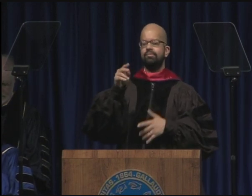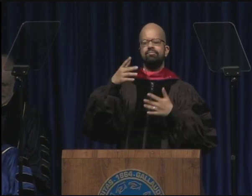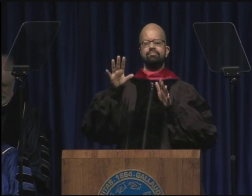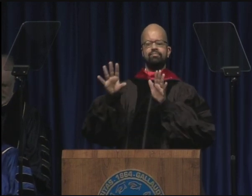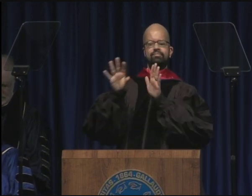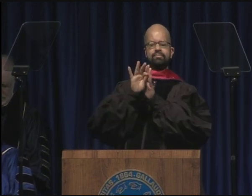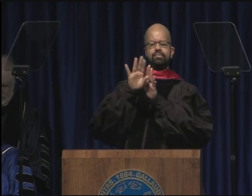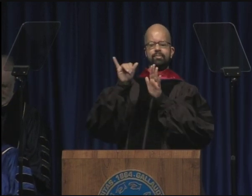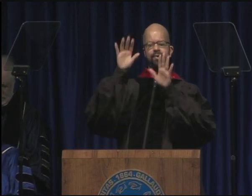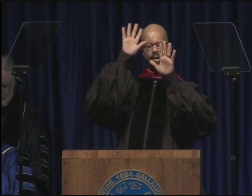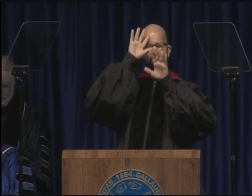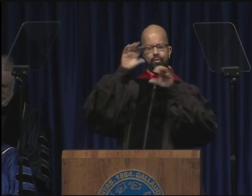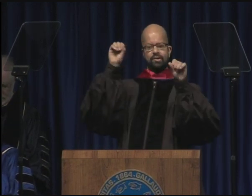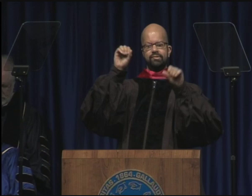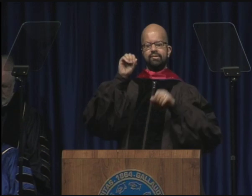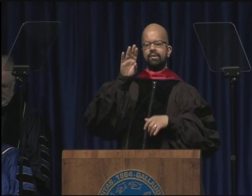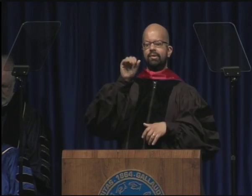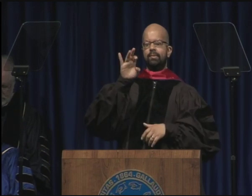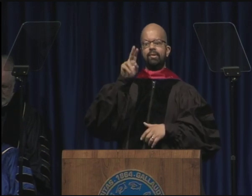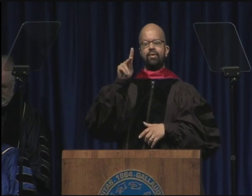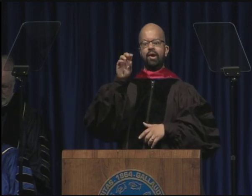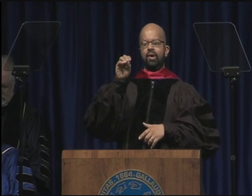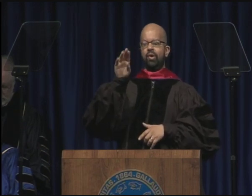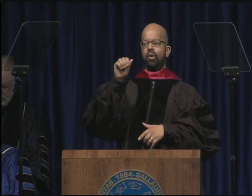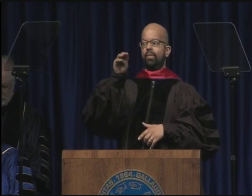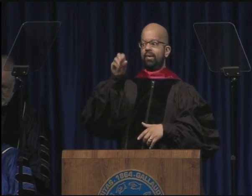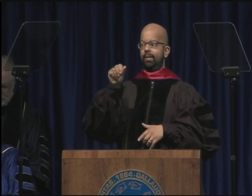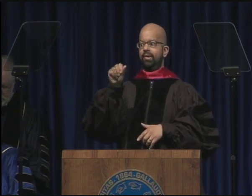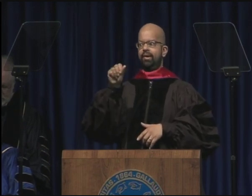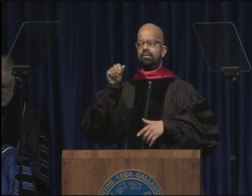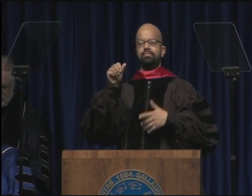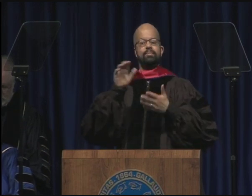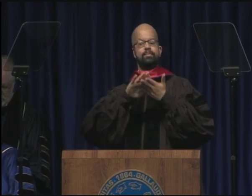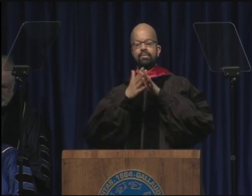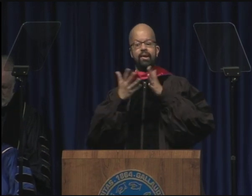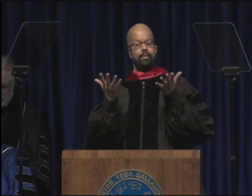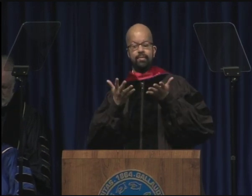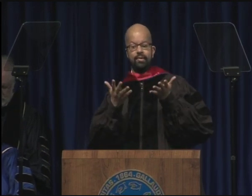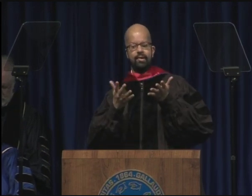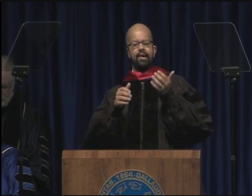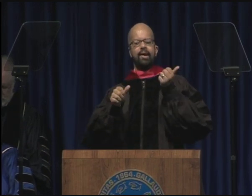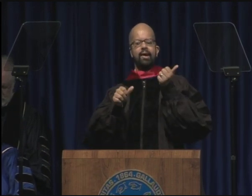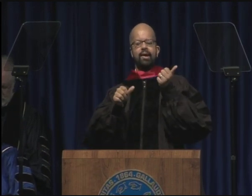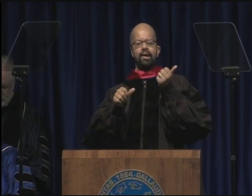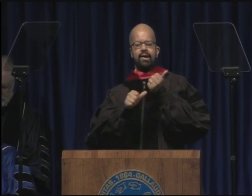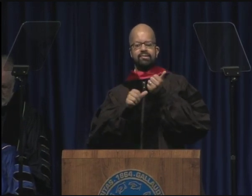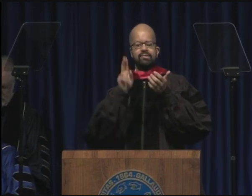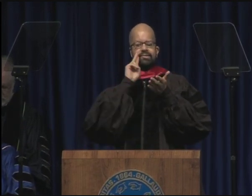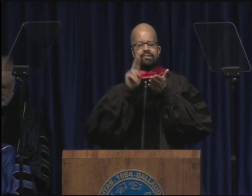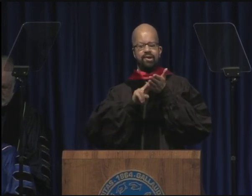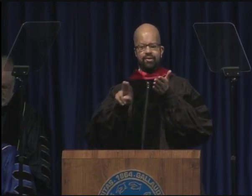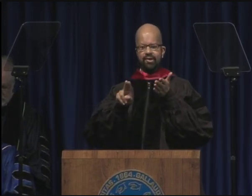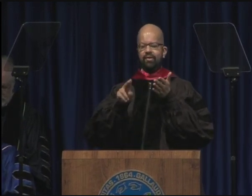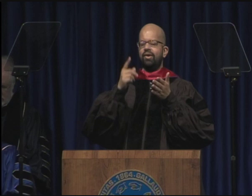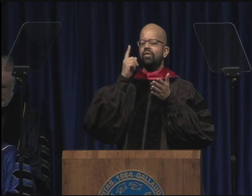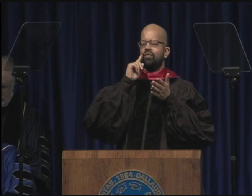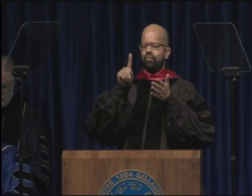Mr. Michael Uden has been nominated by President Barack Obama to become Assistant Secretary for